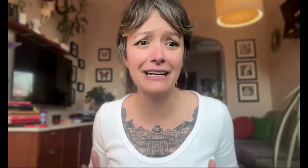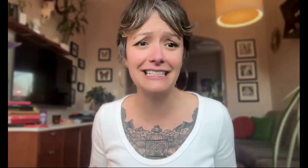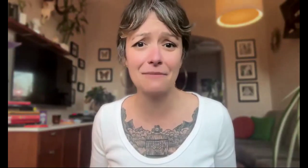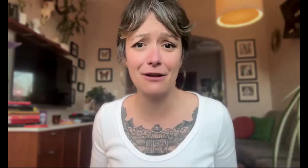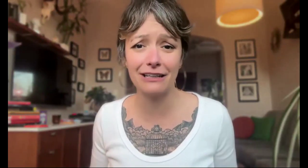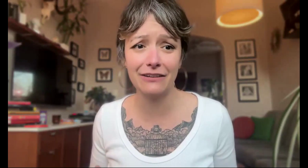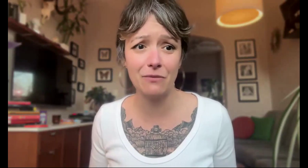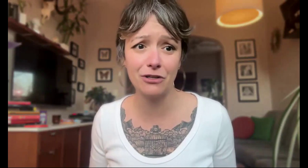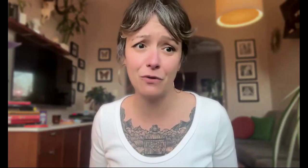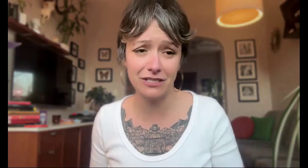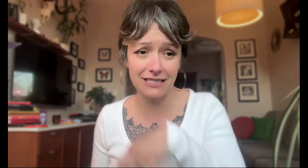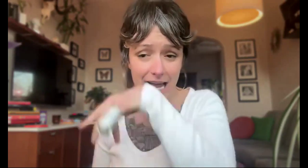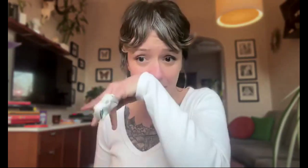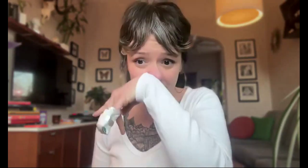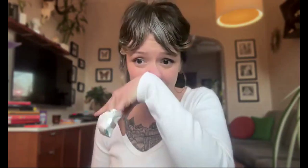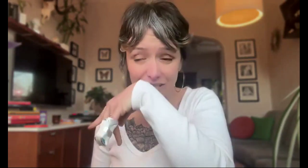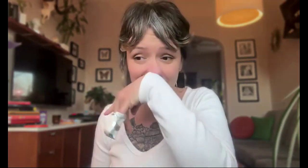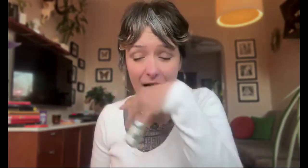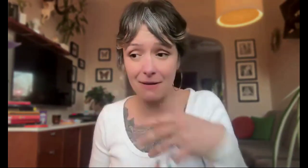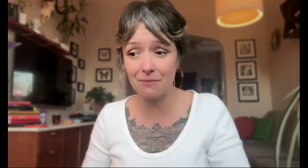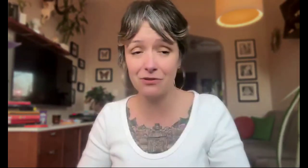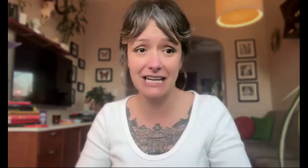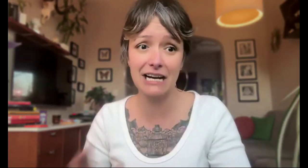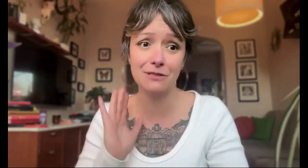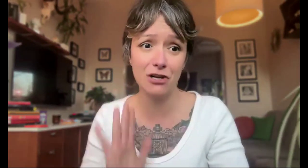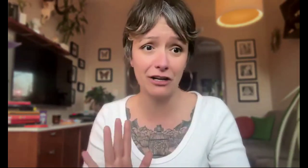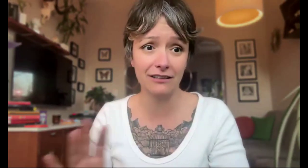I need to get better at leaving more question time. It's always a comment people say, and I'm sorry.